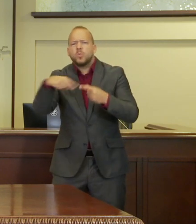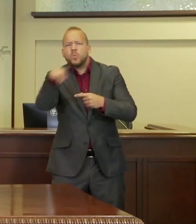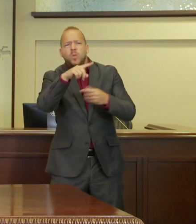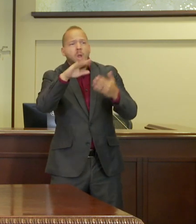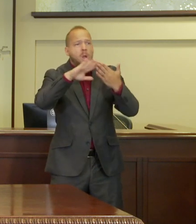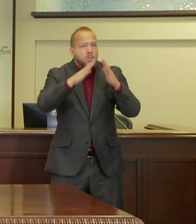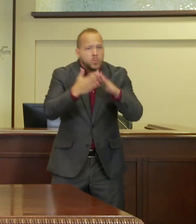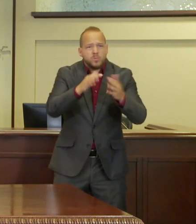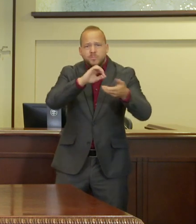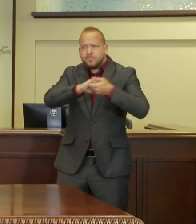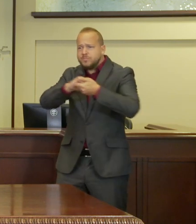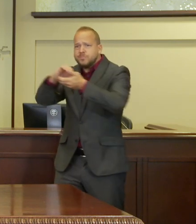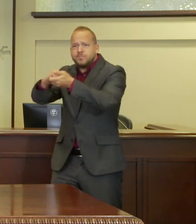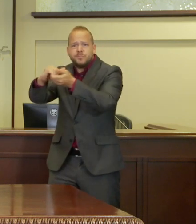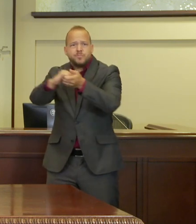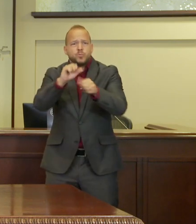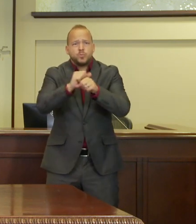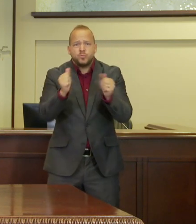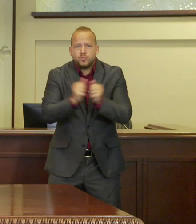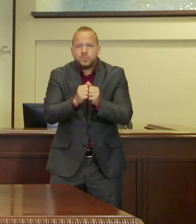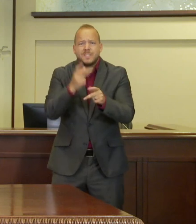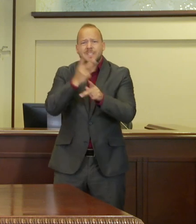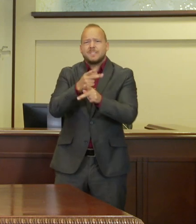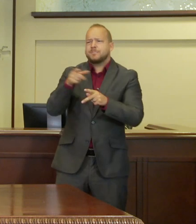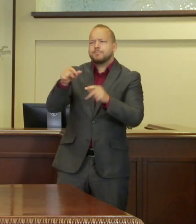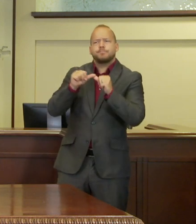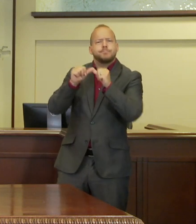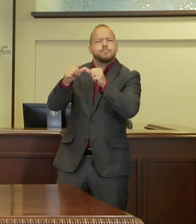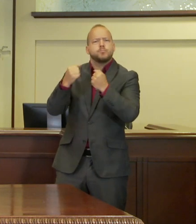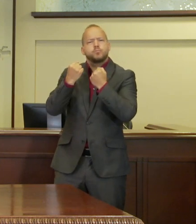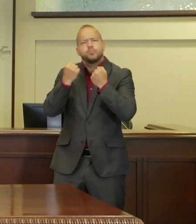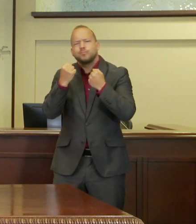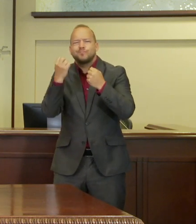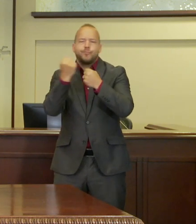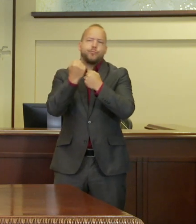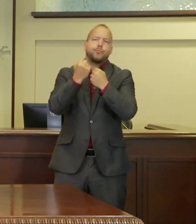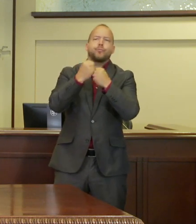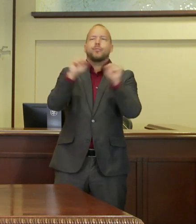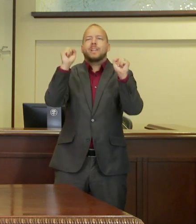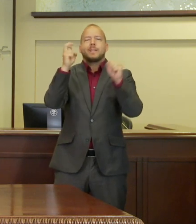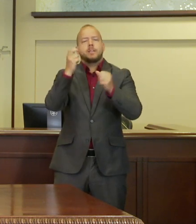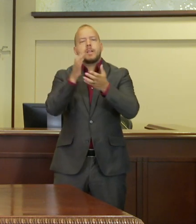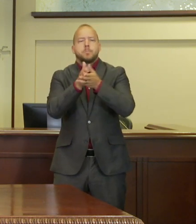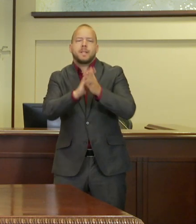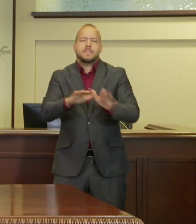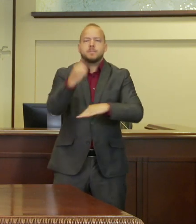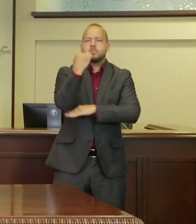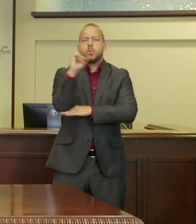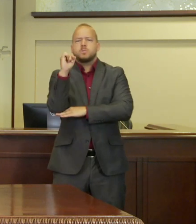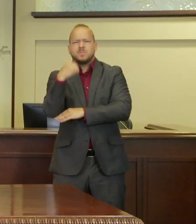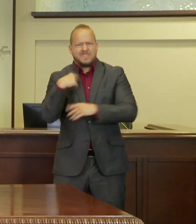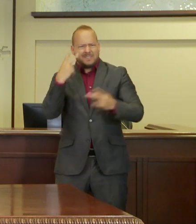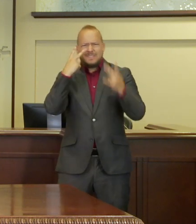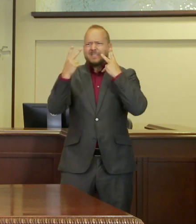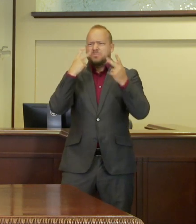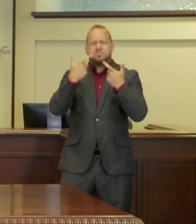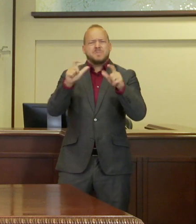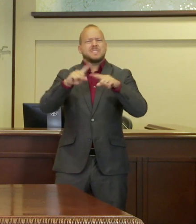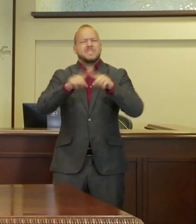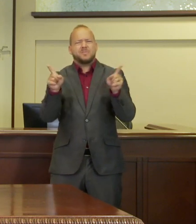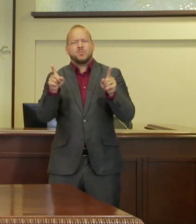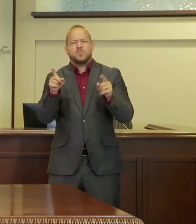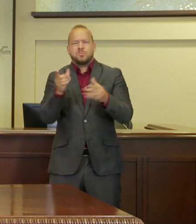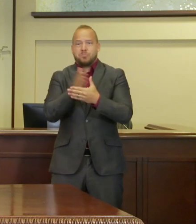helped keep the main event last night safe. We are really seeing a big distinction at this point between